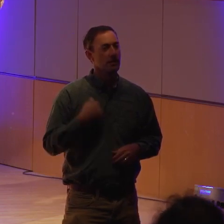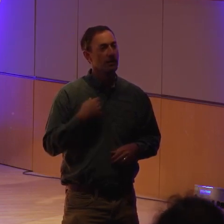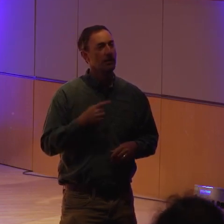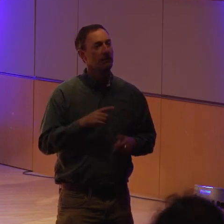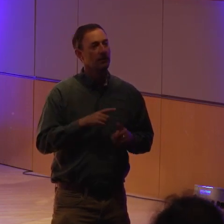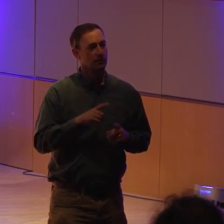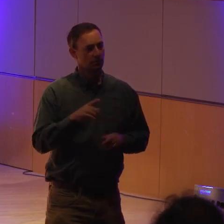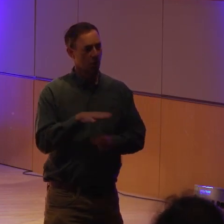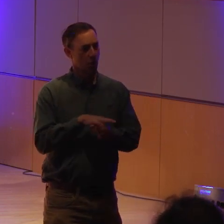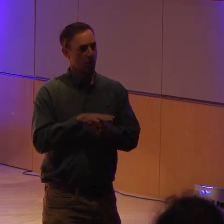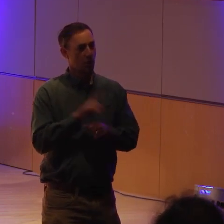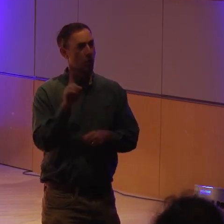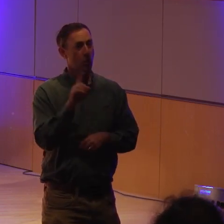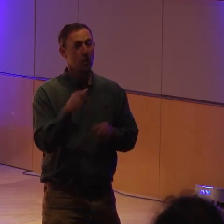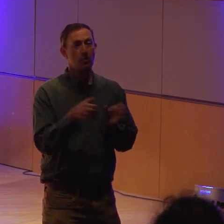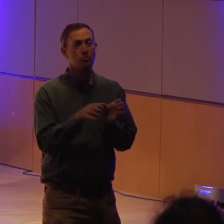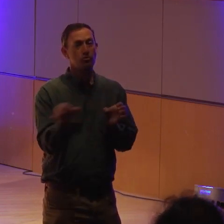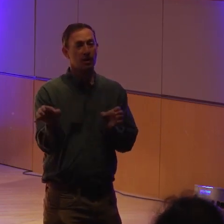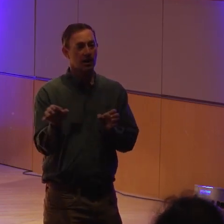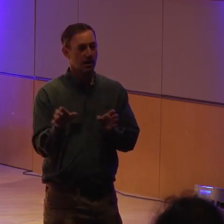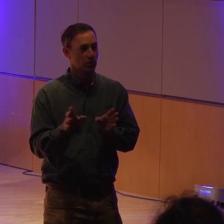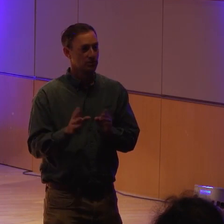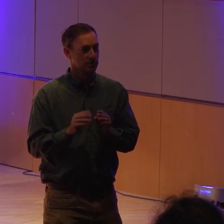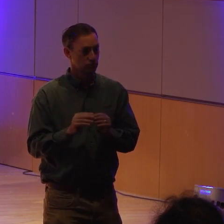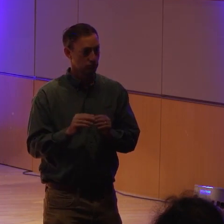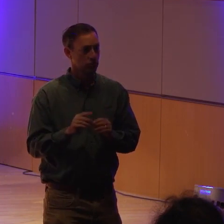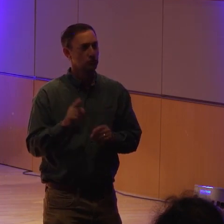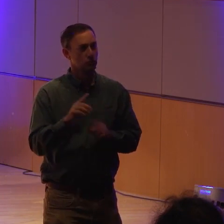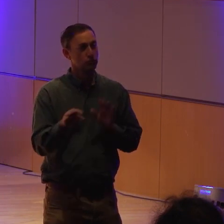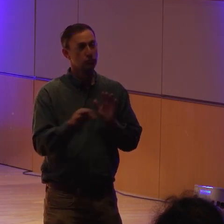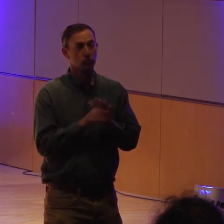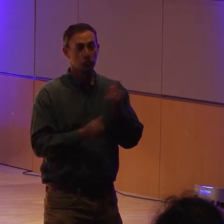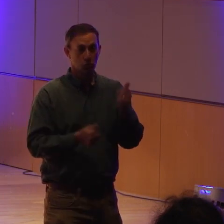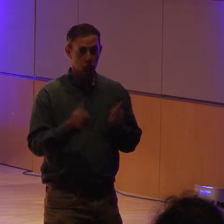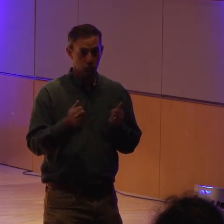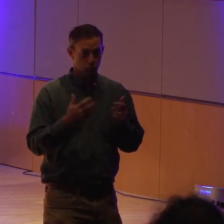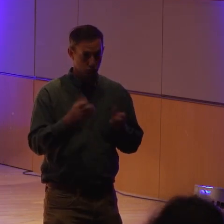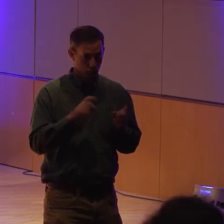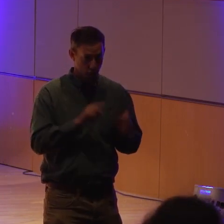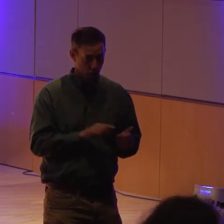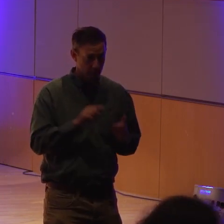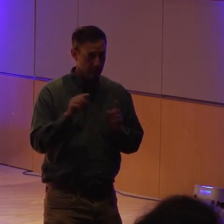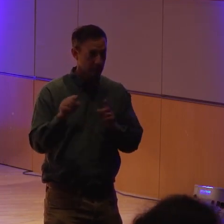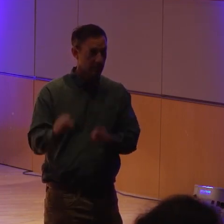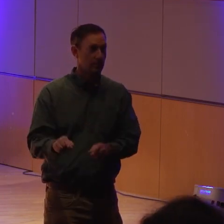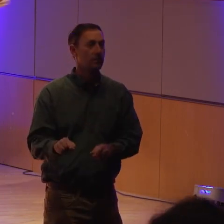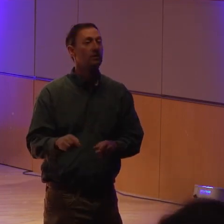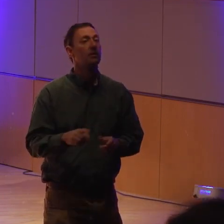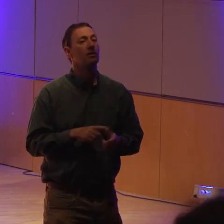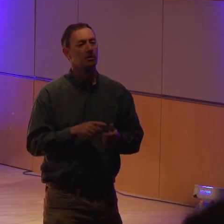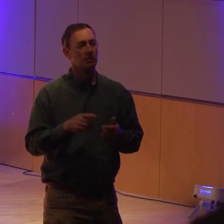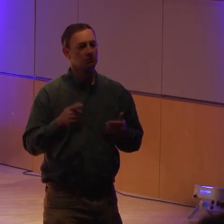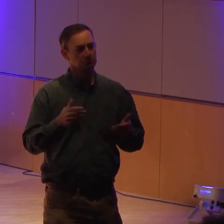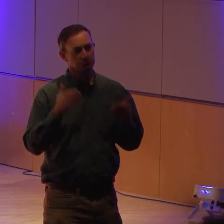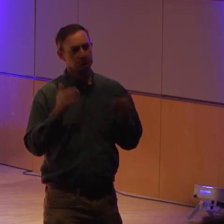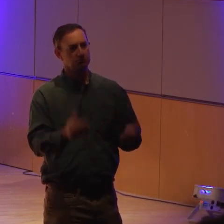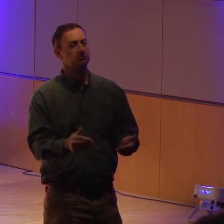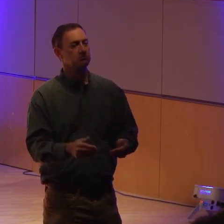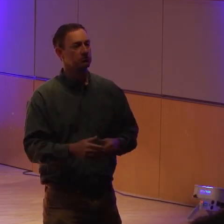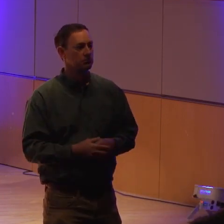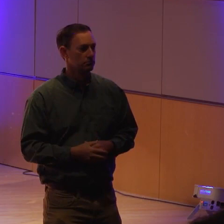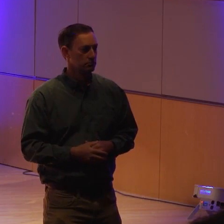location of the breakout sessions, where they're going to be. So choose which one you want to attend, and then we can move forward with that.